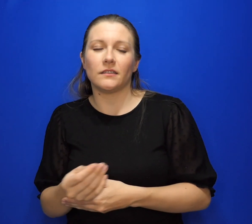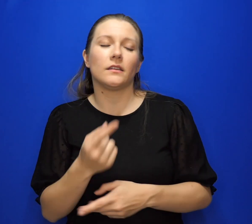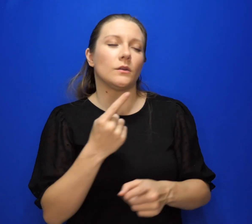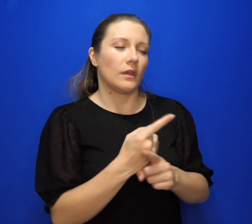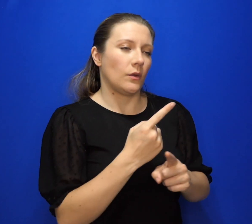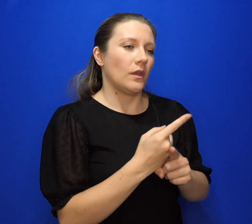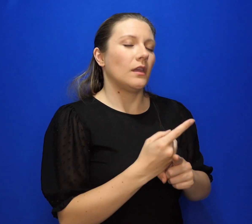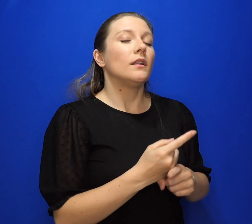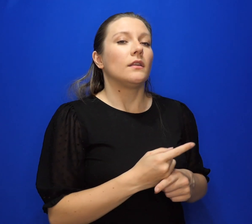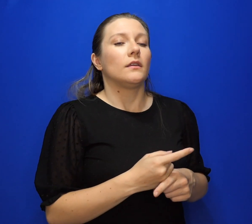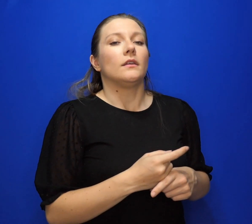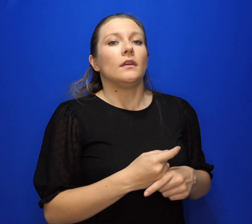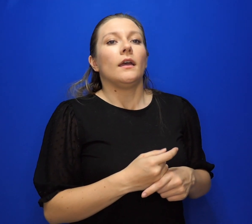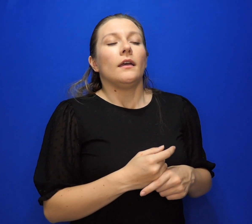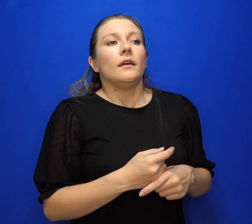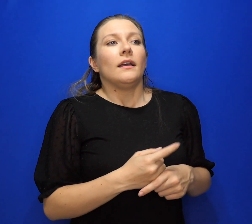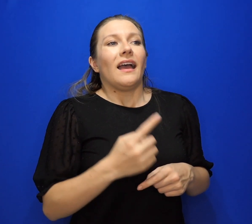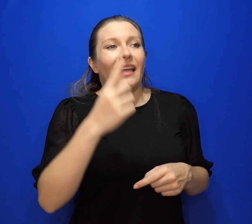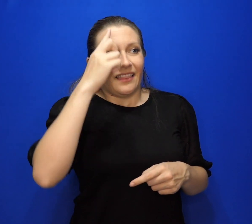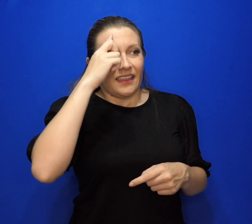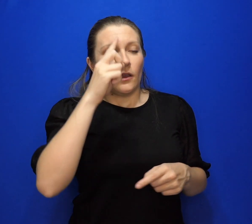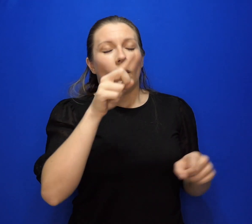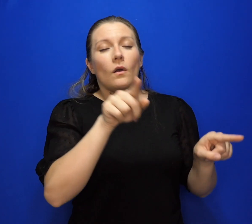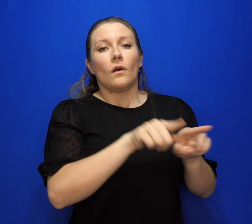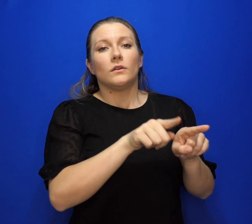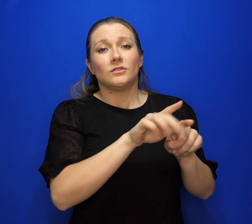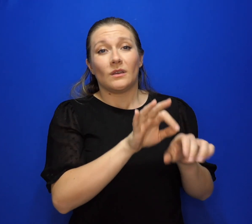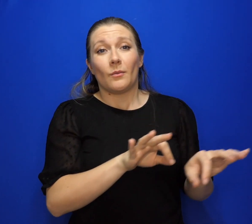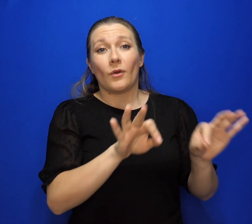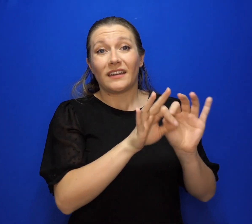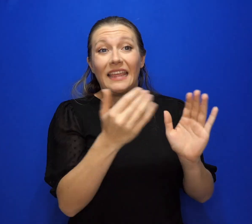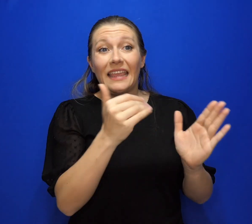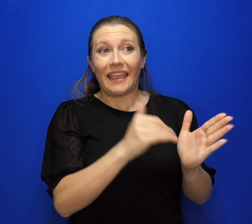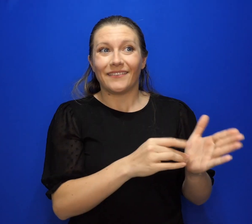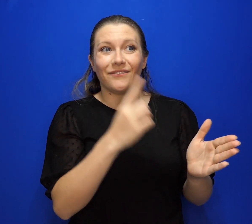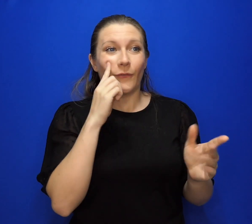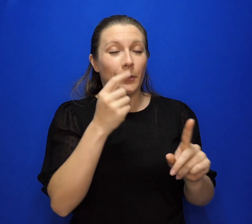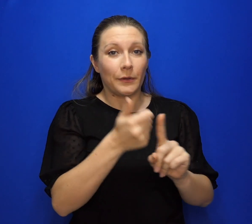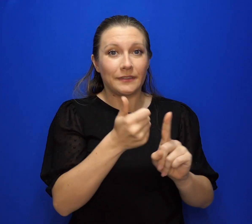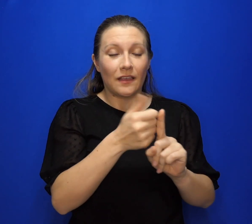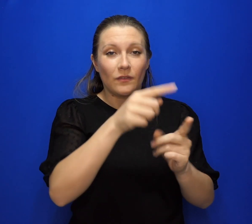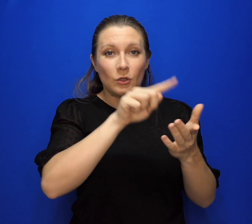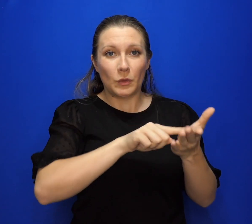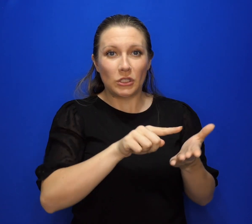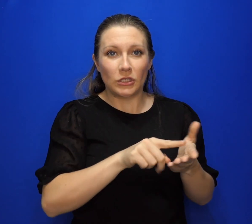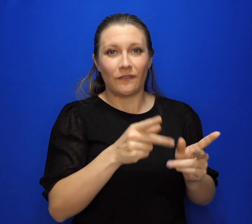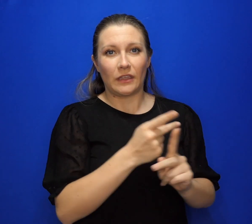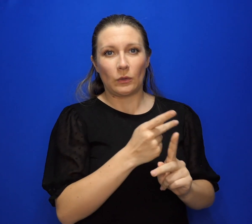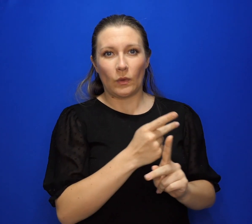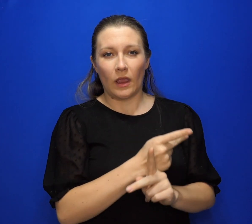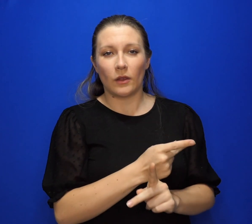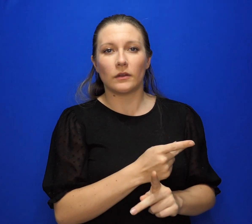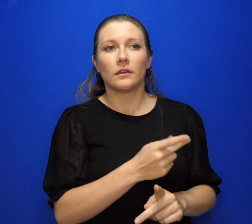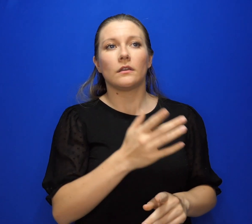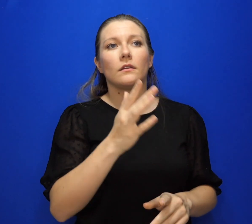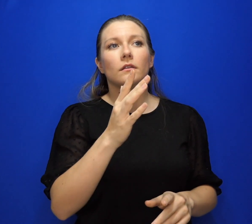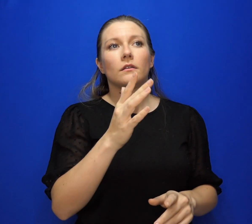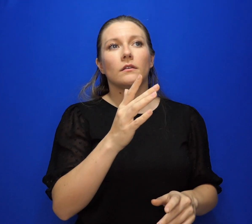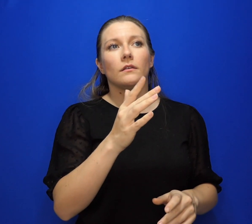with doing a little bit of homework on your end, honestly, to be aware of what it is that's important